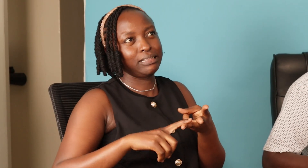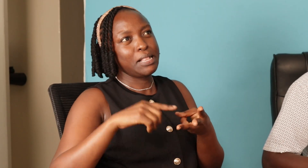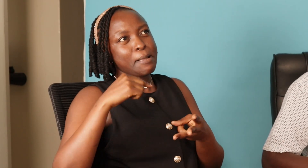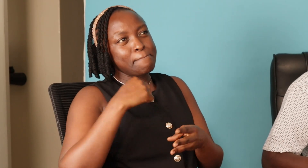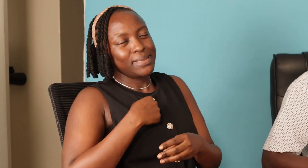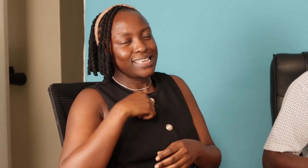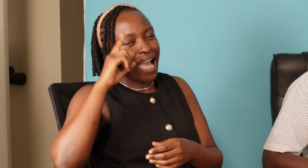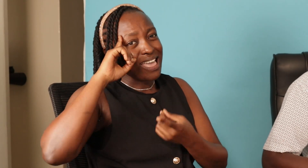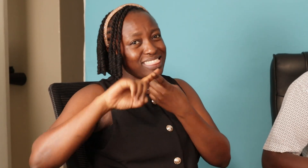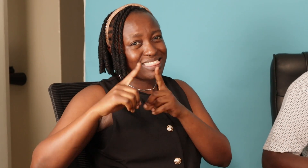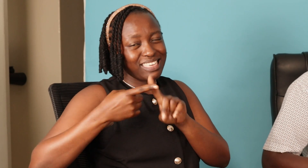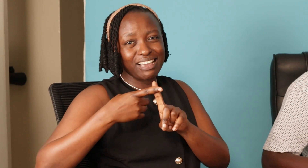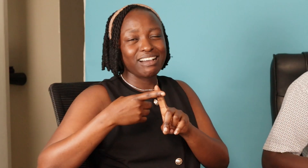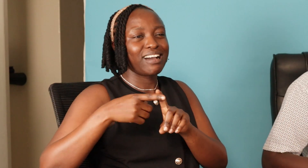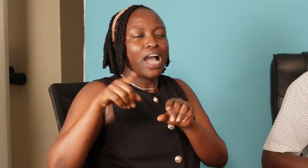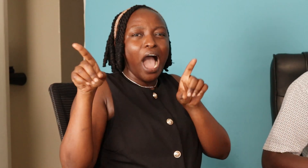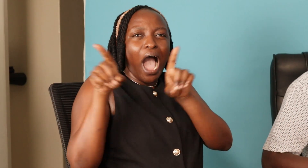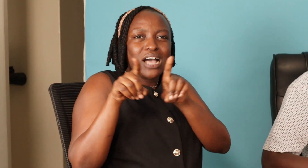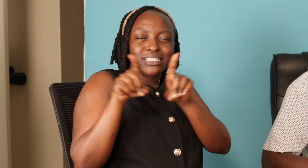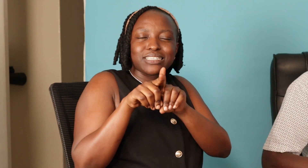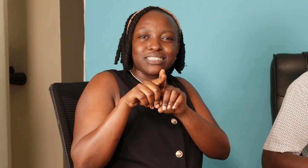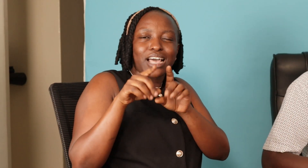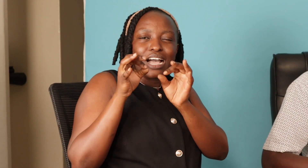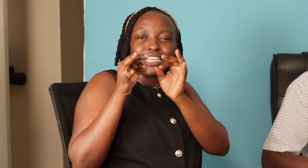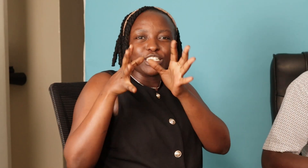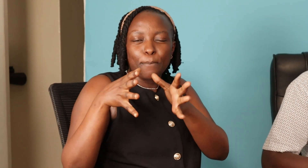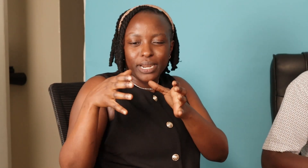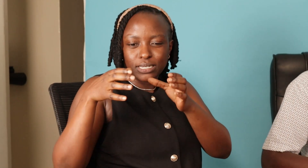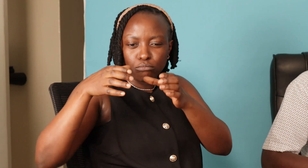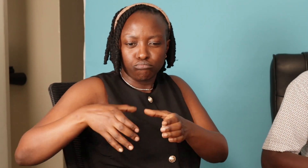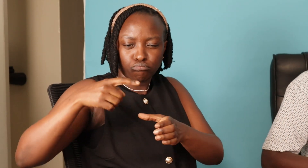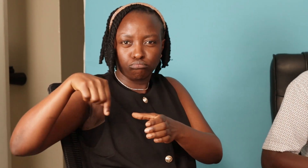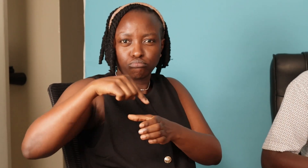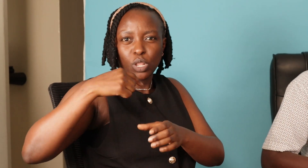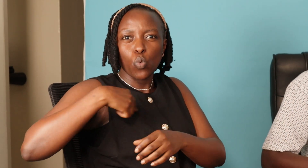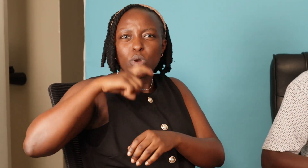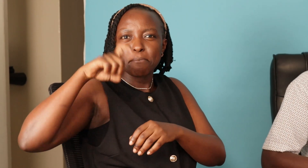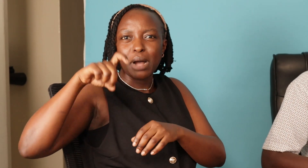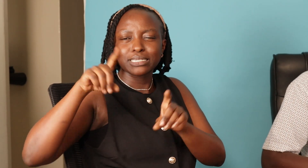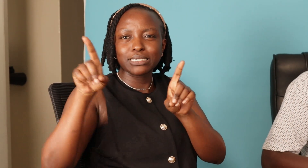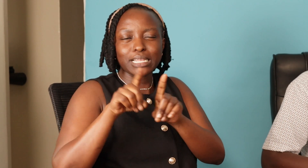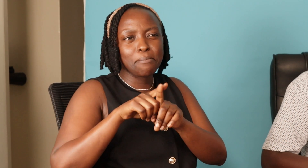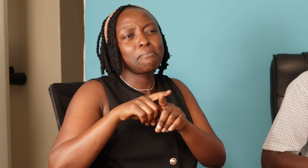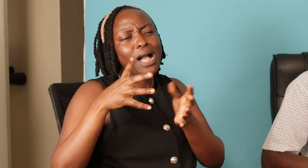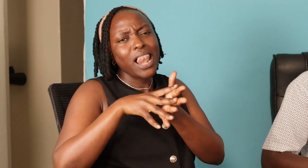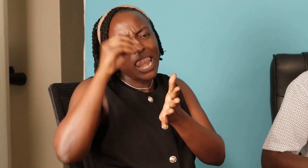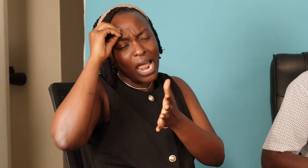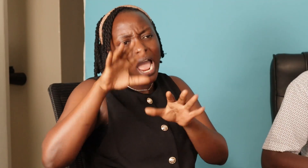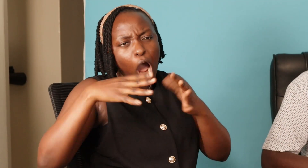third, maybe what I can say, I think as the interpreters community, it